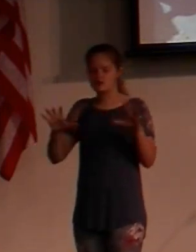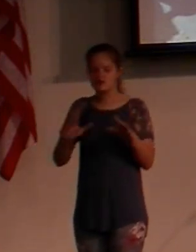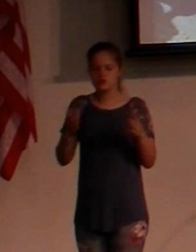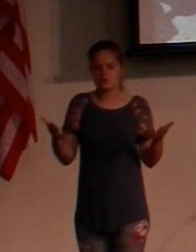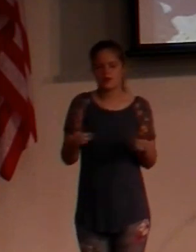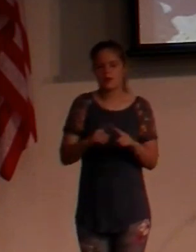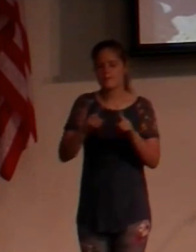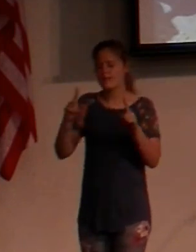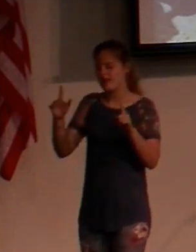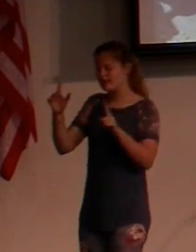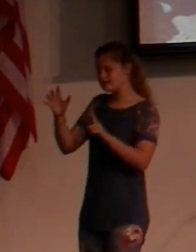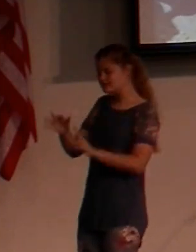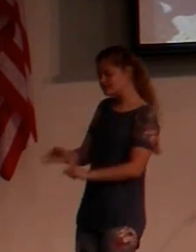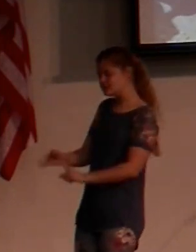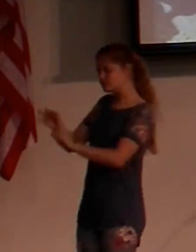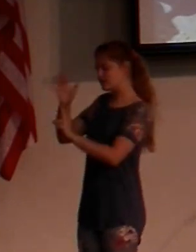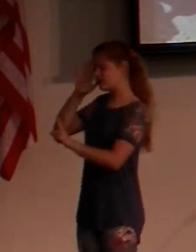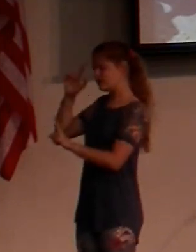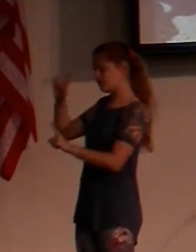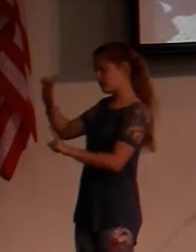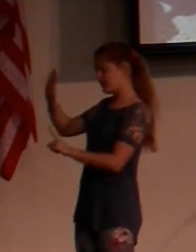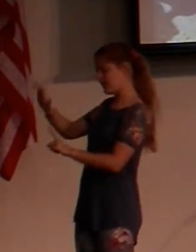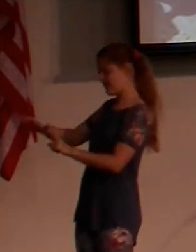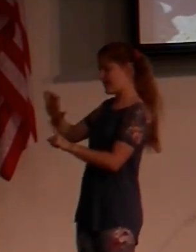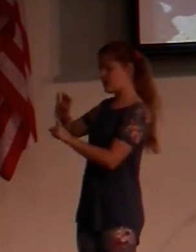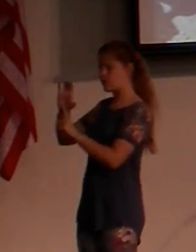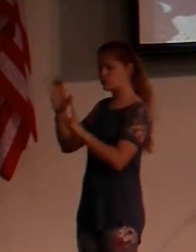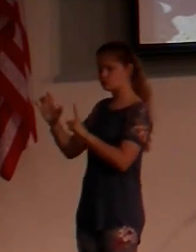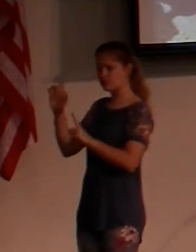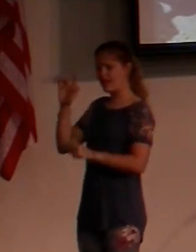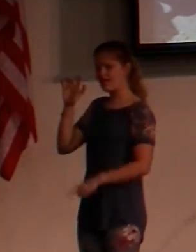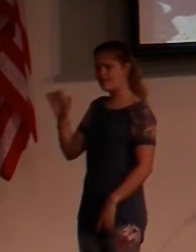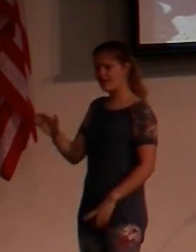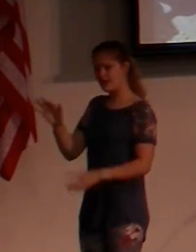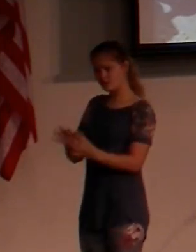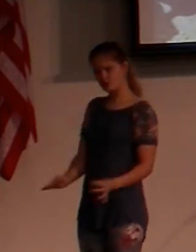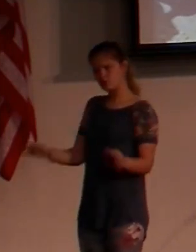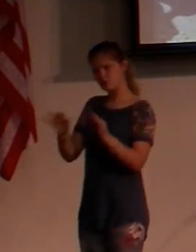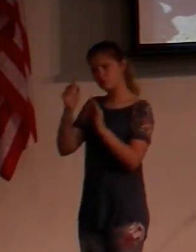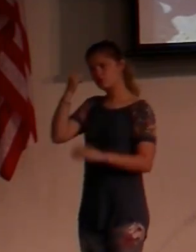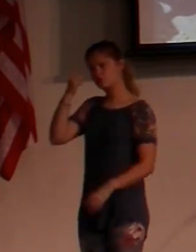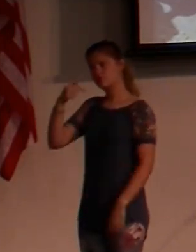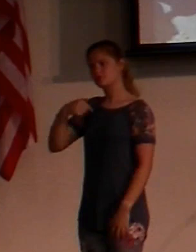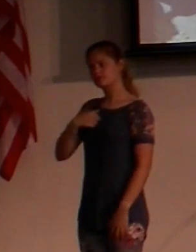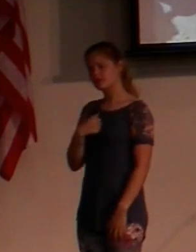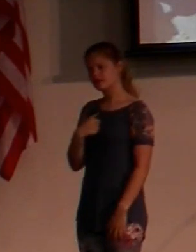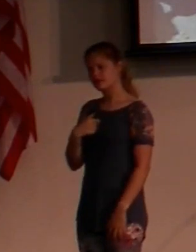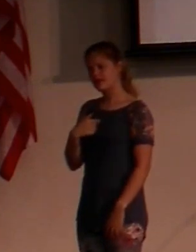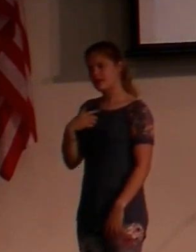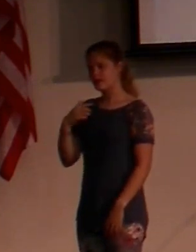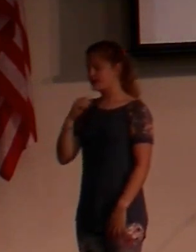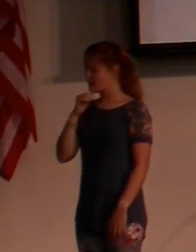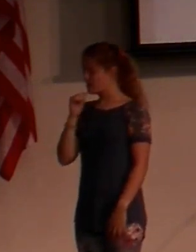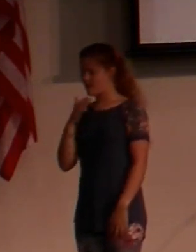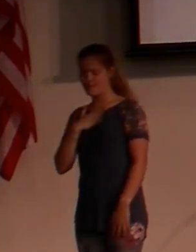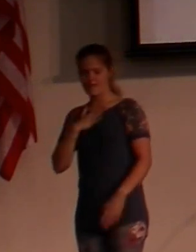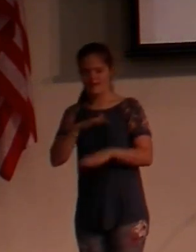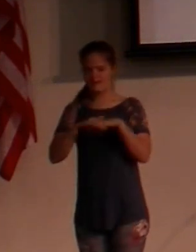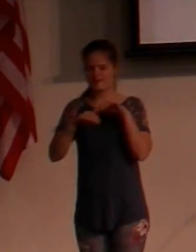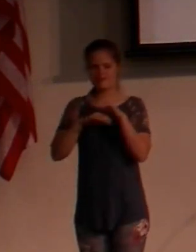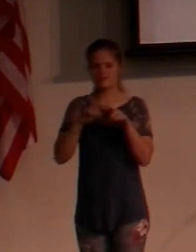culture. And I'm telling you, that was one of the highlights of the trip for me, is just stretching myself out of my comfort zone to do